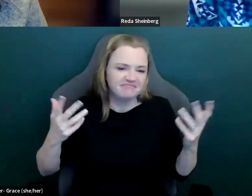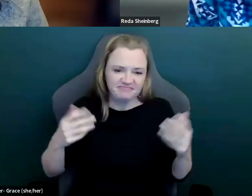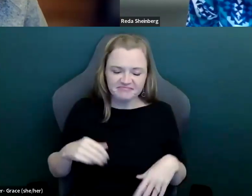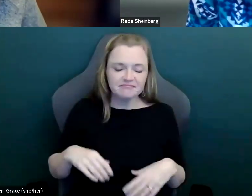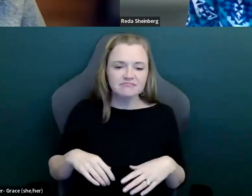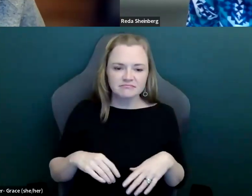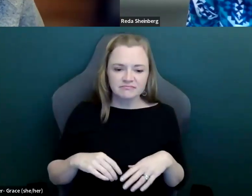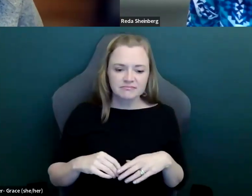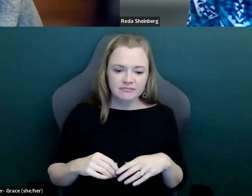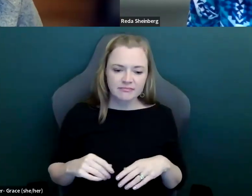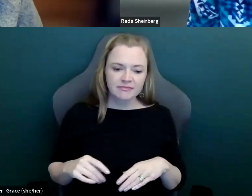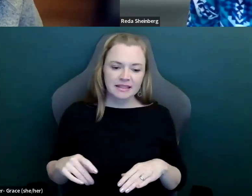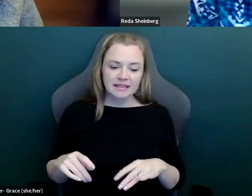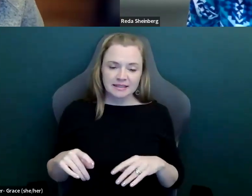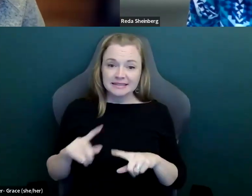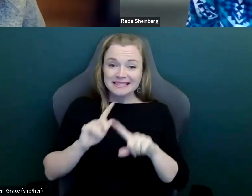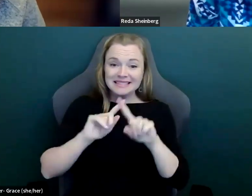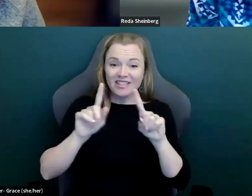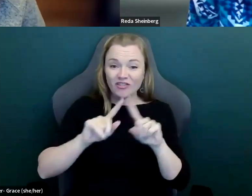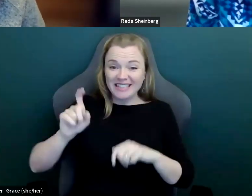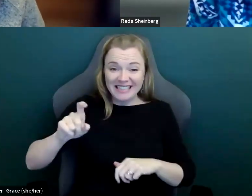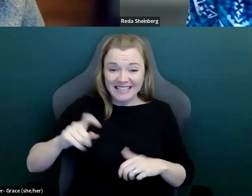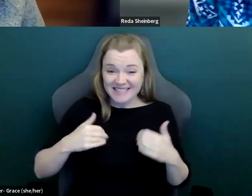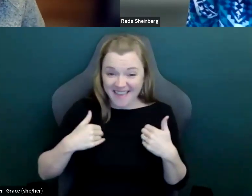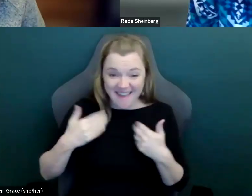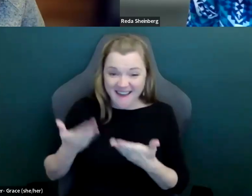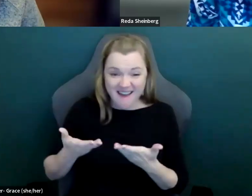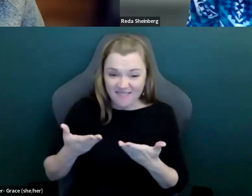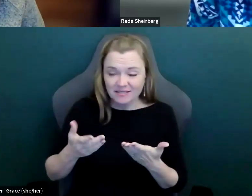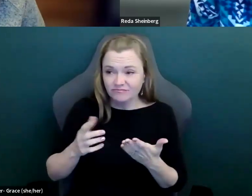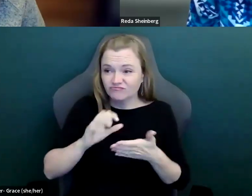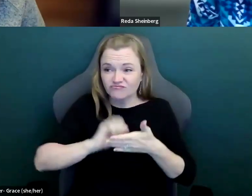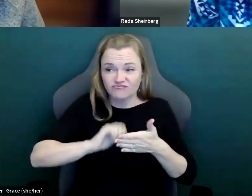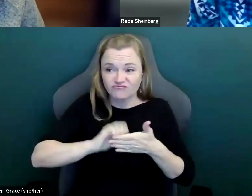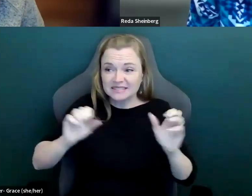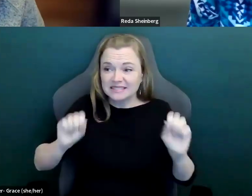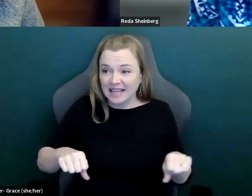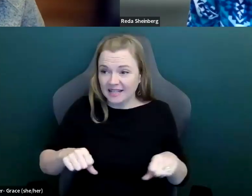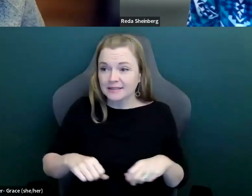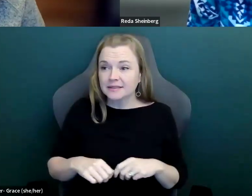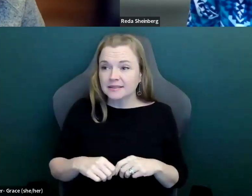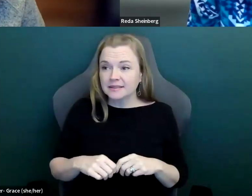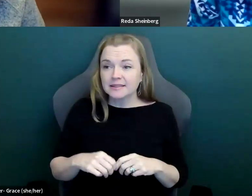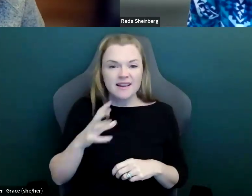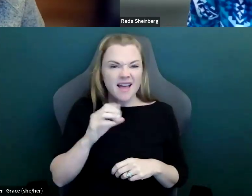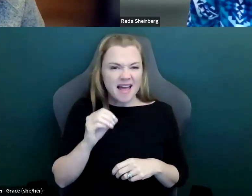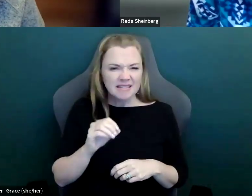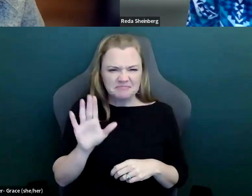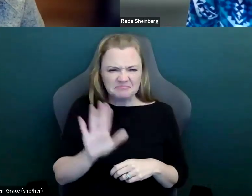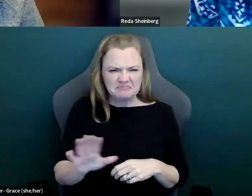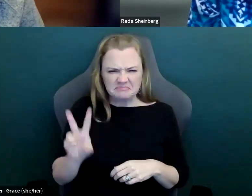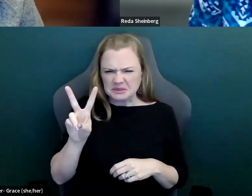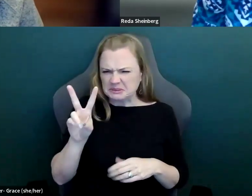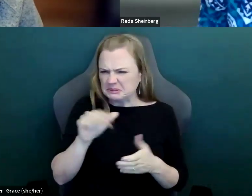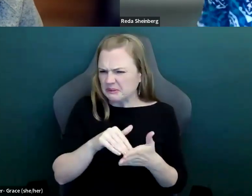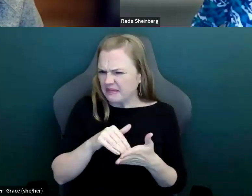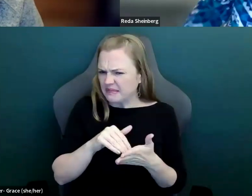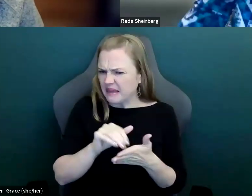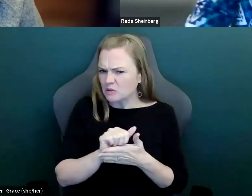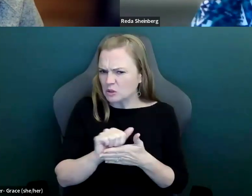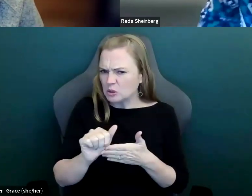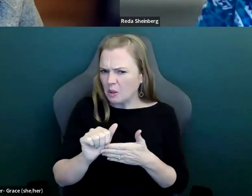that your child has. So it's a and it gets around the $2,000